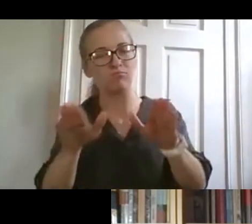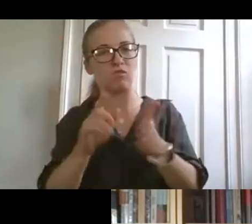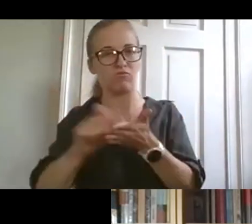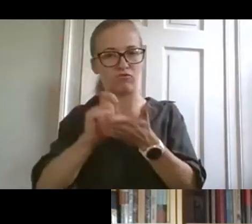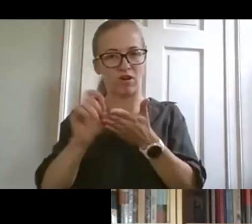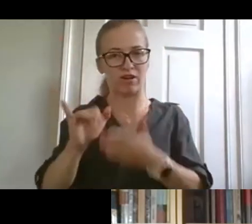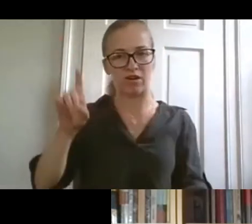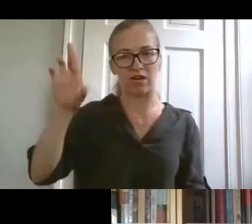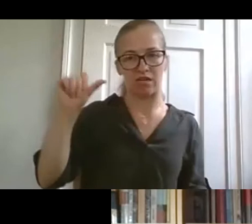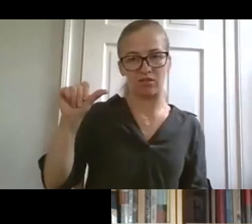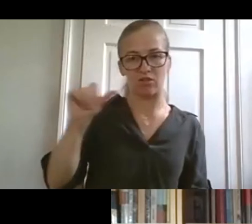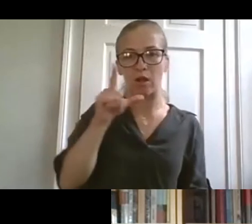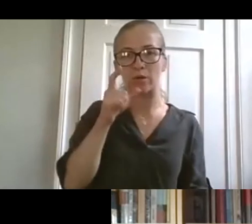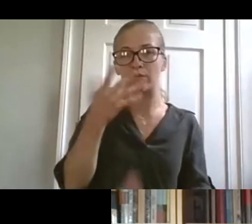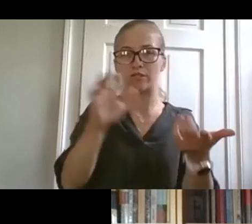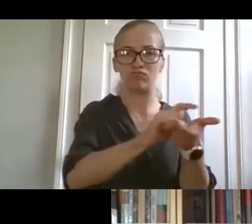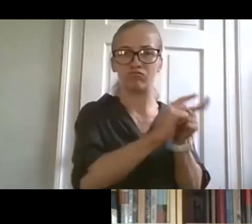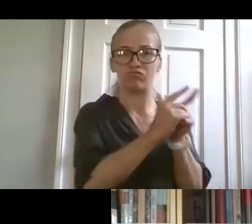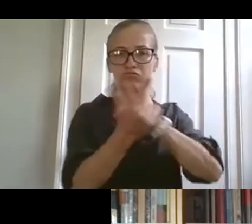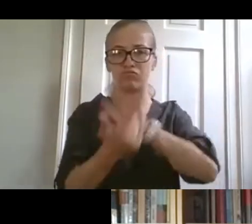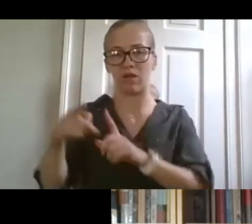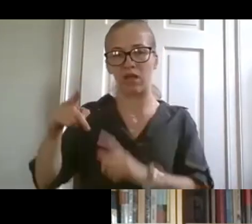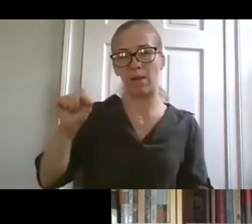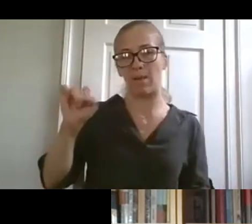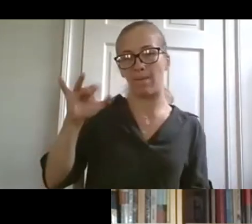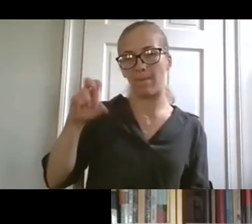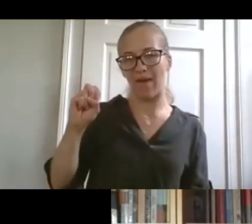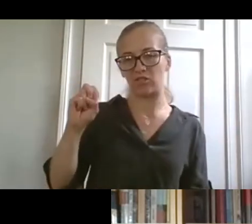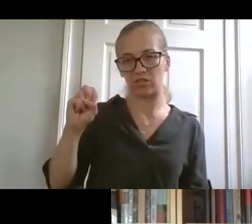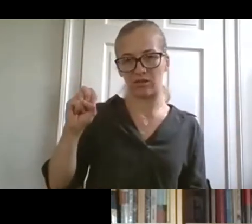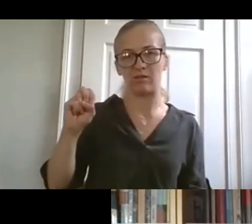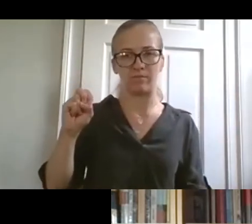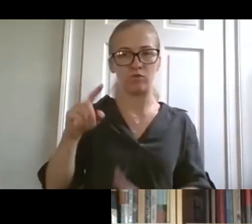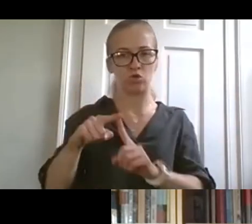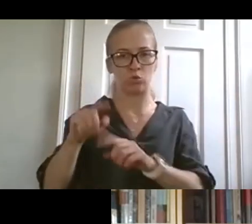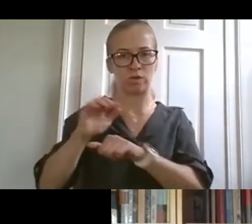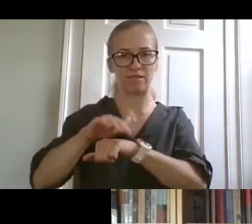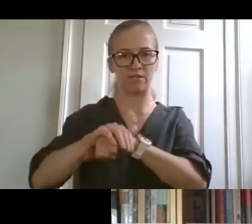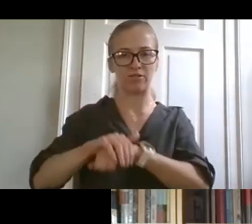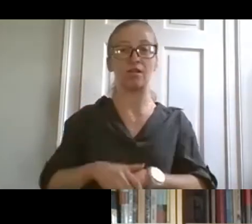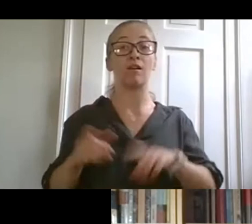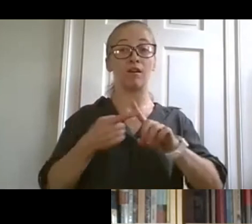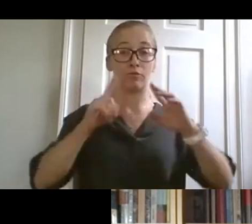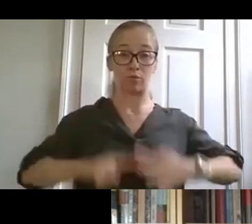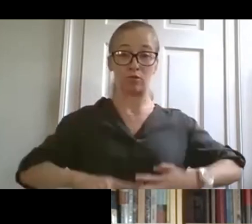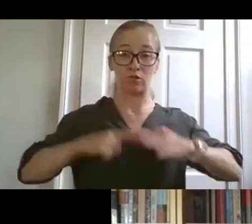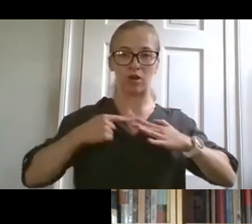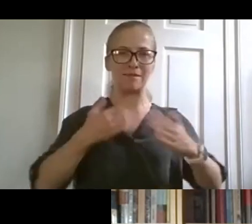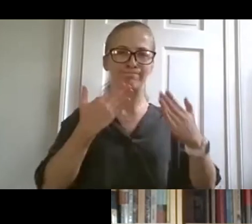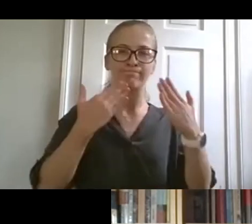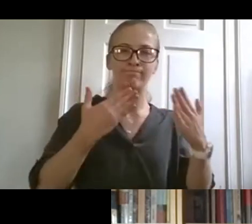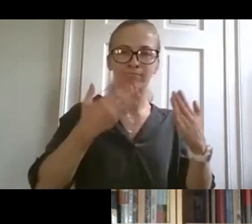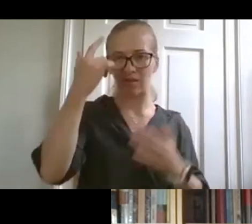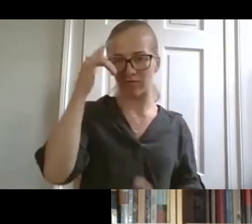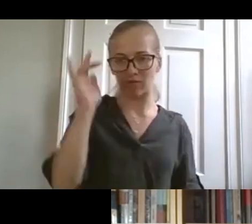Novey, who translated The Passion into English. So from the very beginning, I was grateful to her for